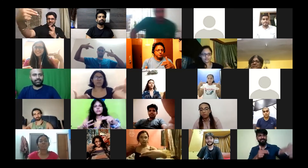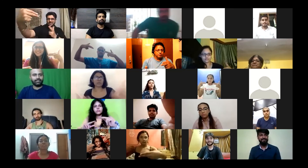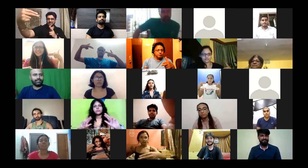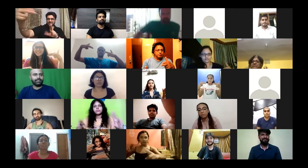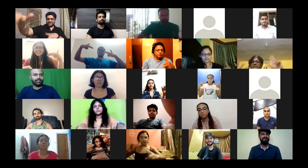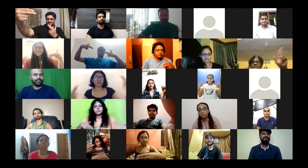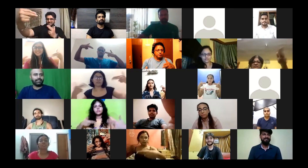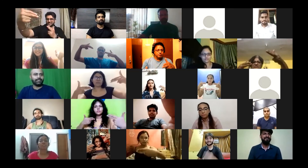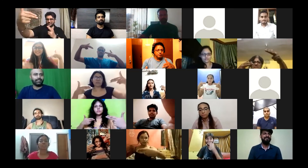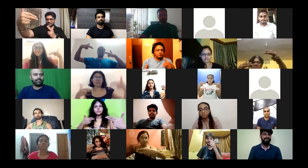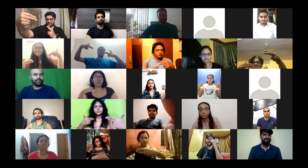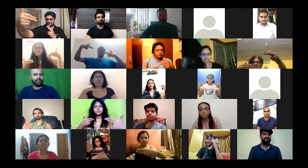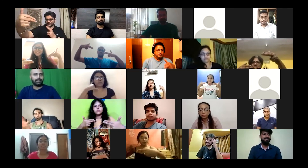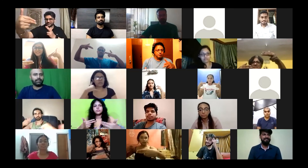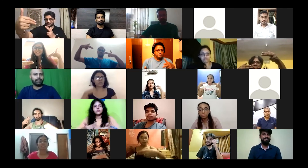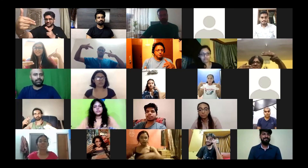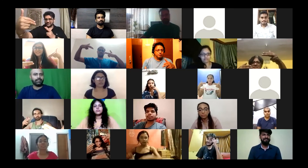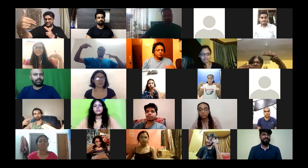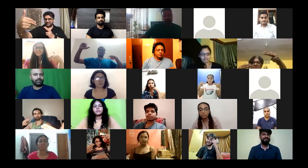call.